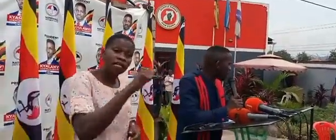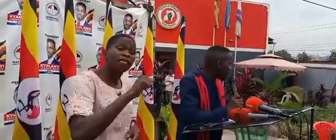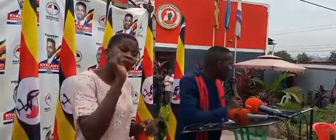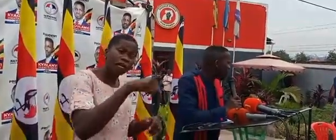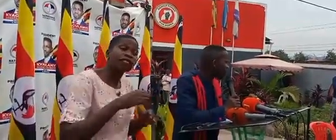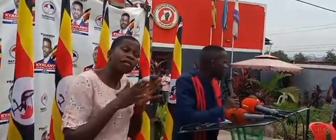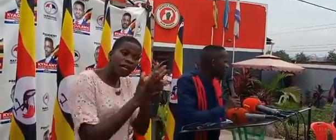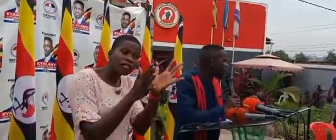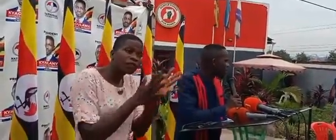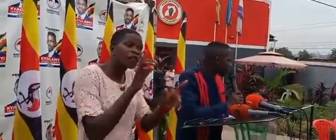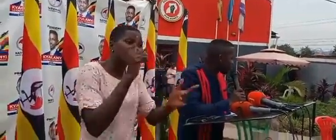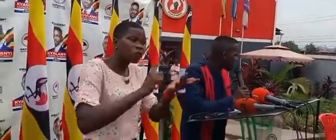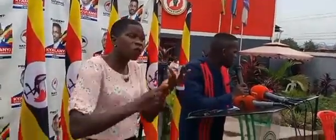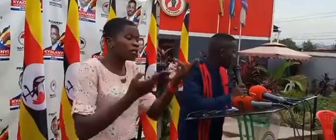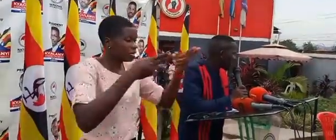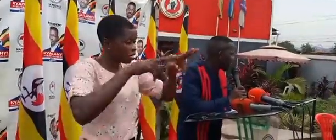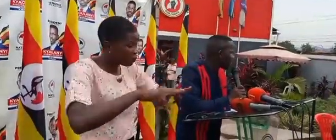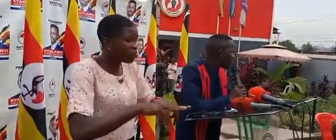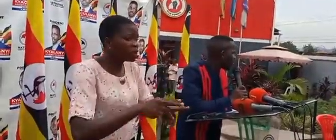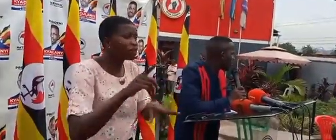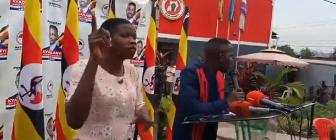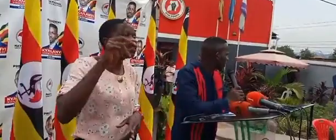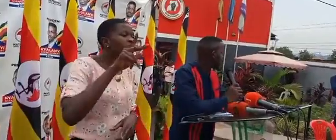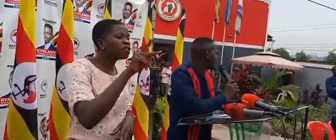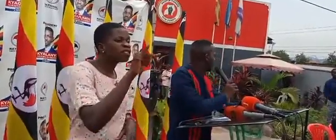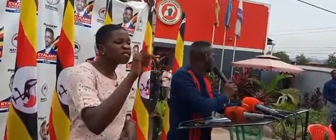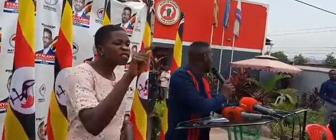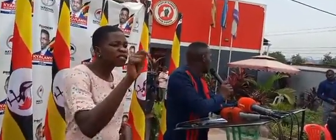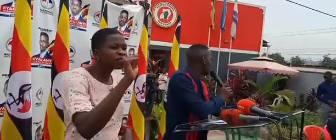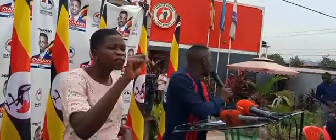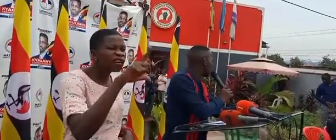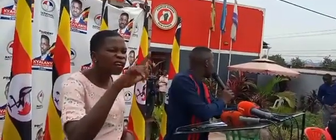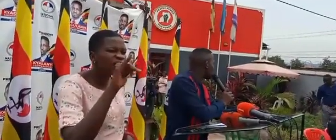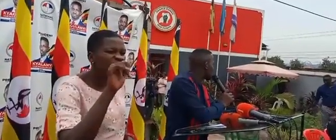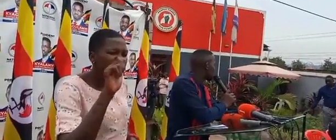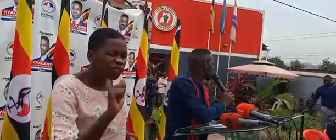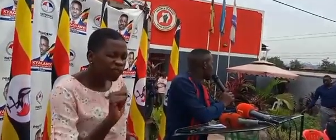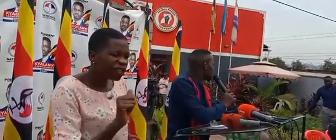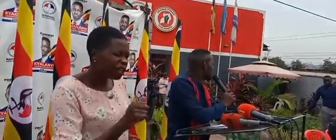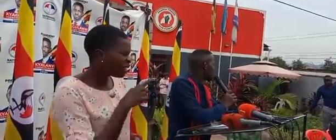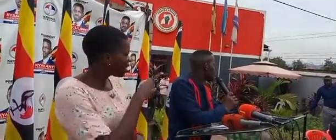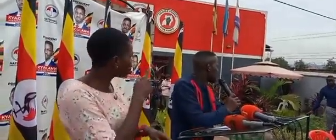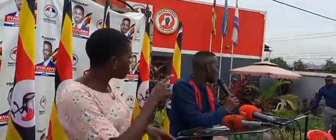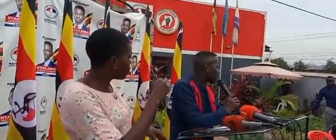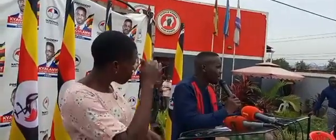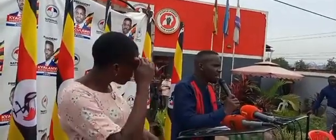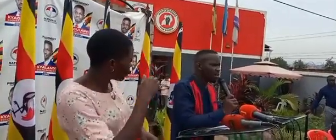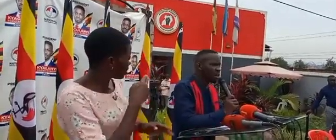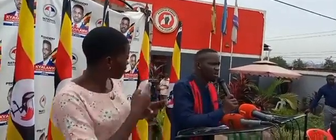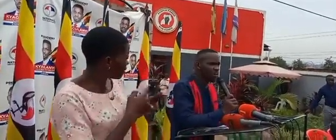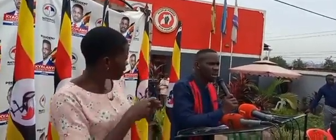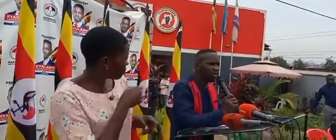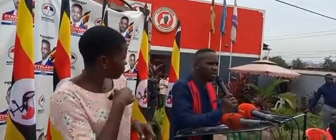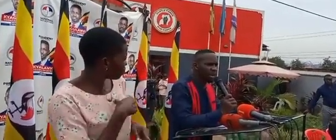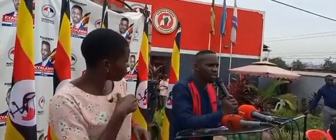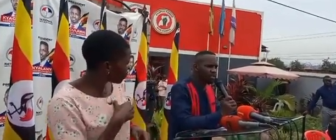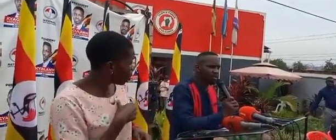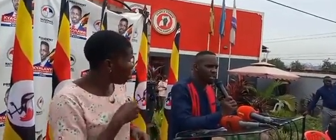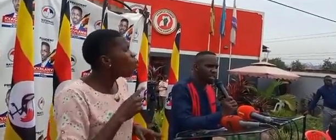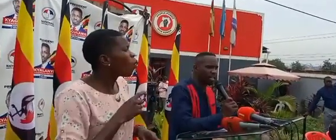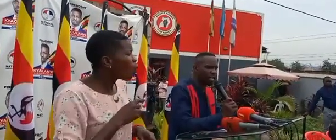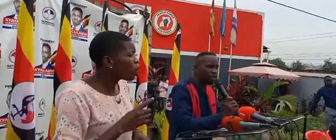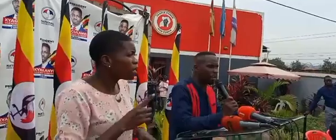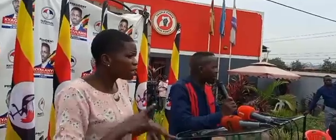okubyogera abantu bano mas name and shame kati simanya kitenje ani erinnya eryo kati bwanawulira